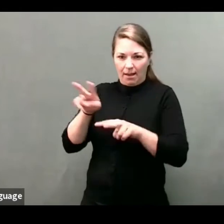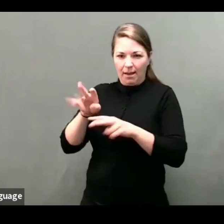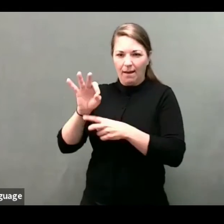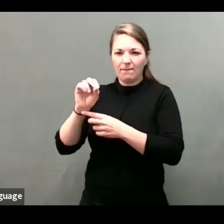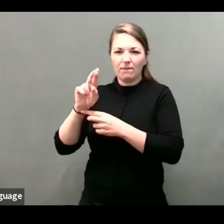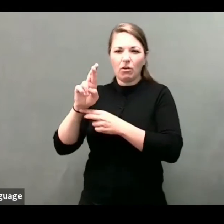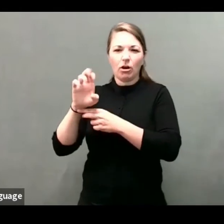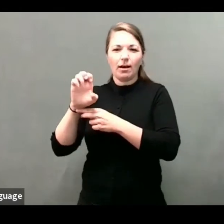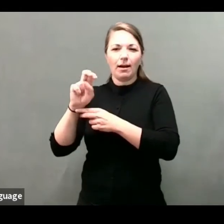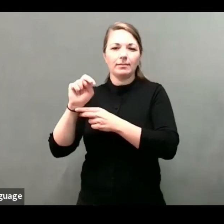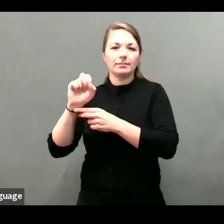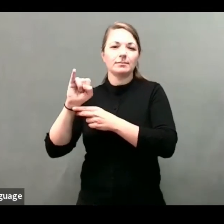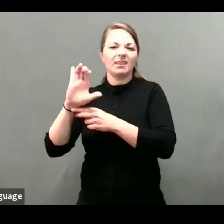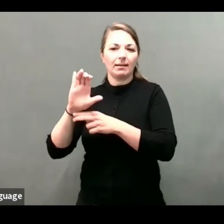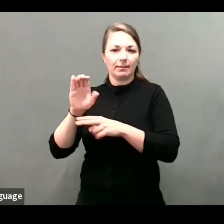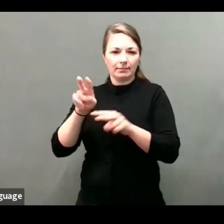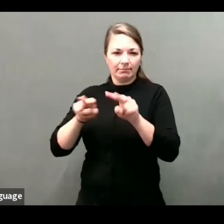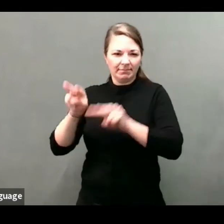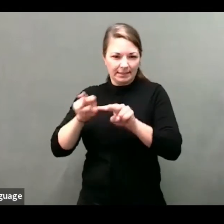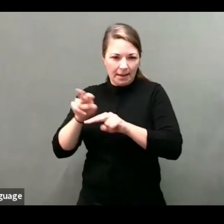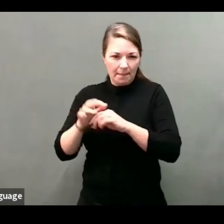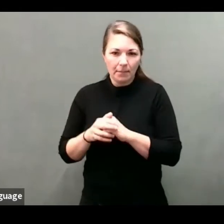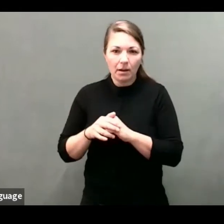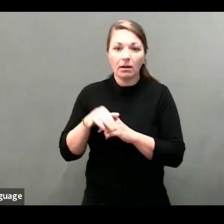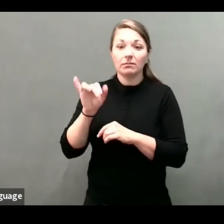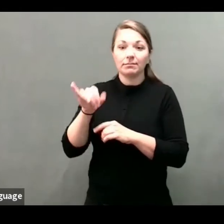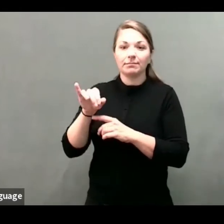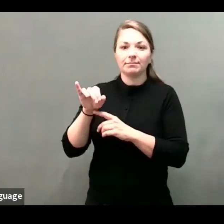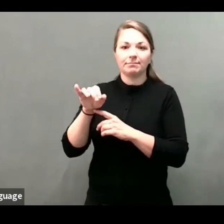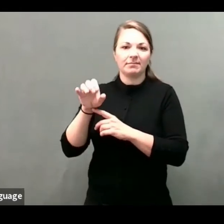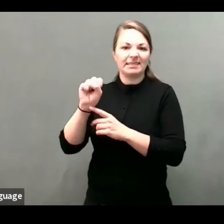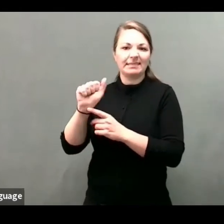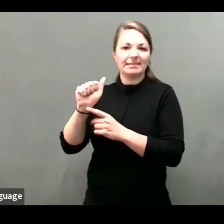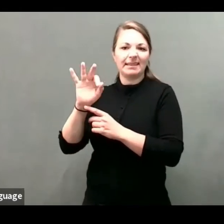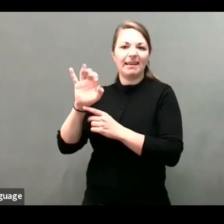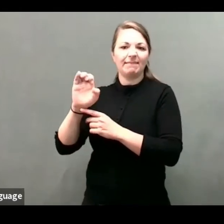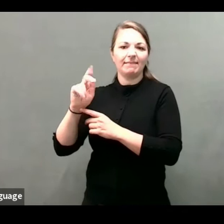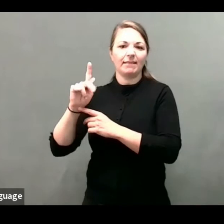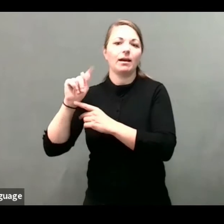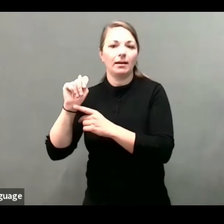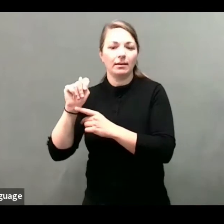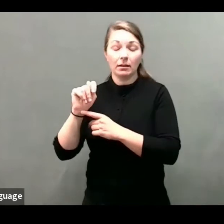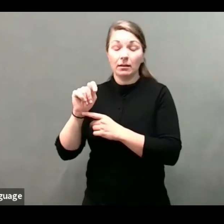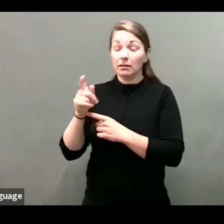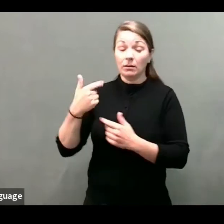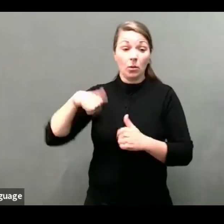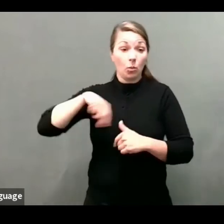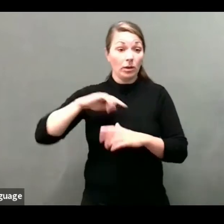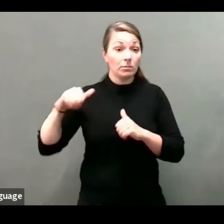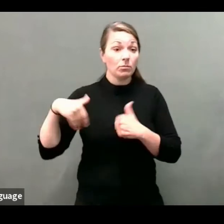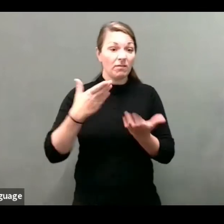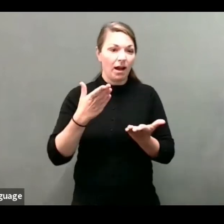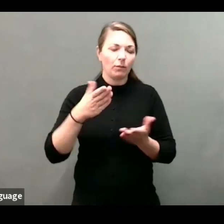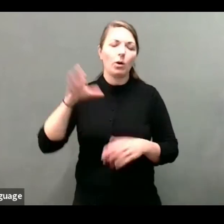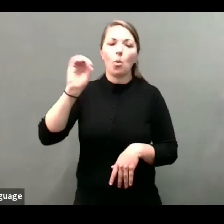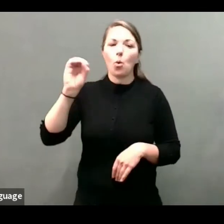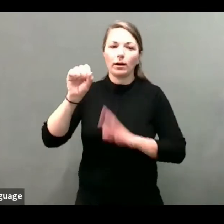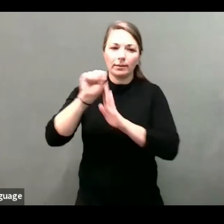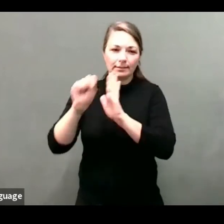sexual assault forensic evidence kit. These are provided to healthcare facilities free of cost by the Oregon State